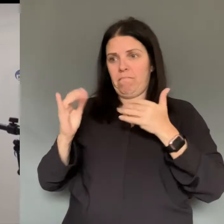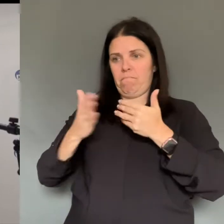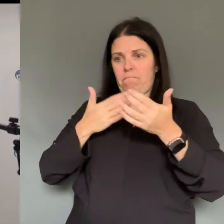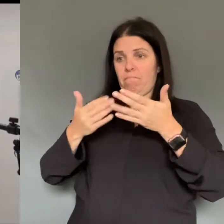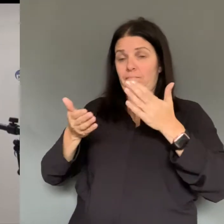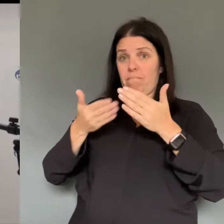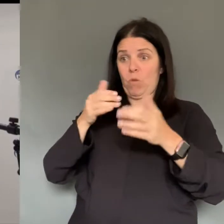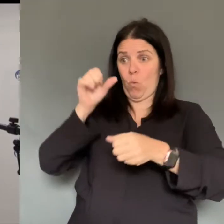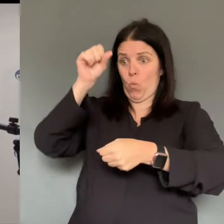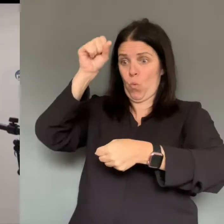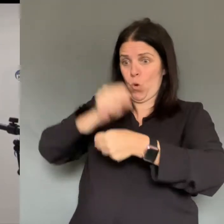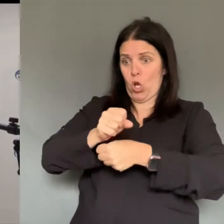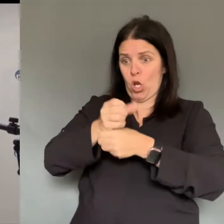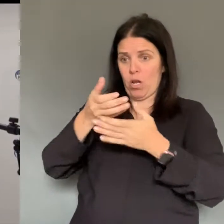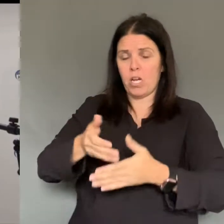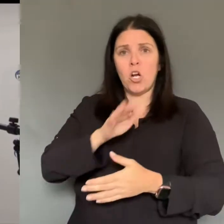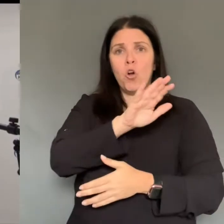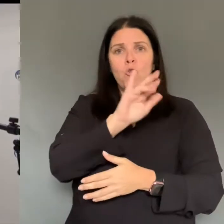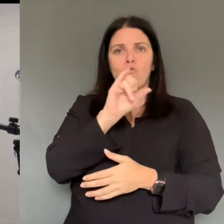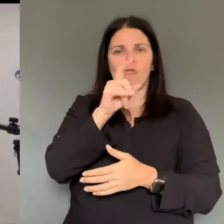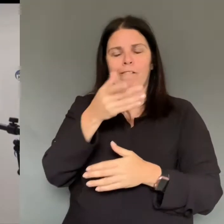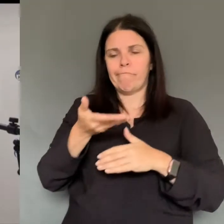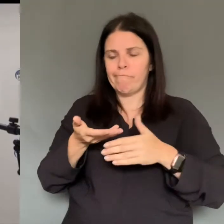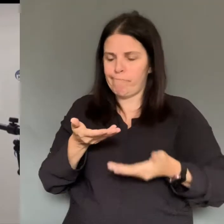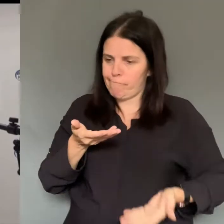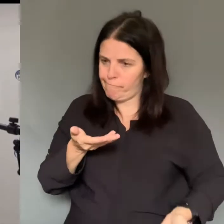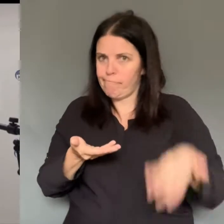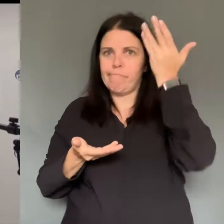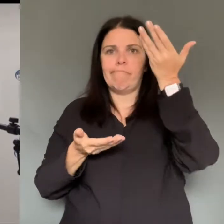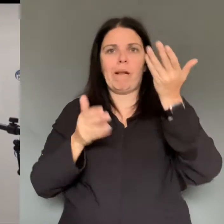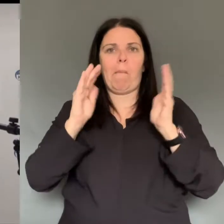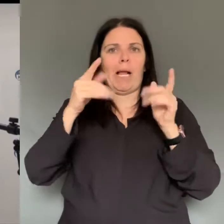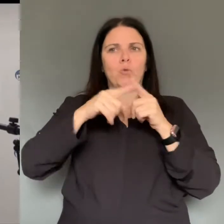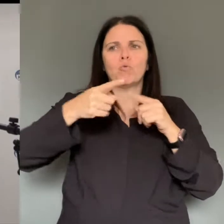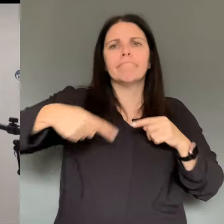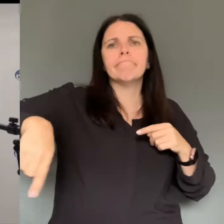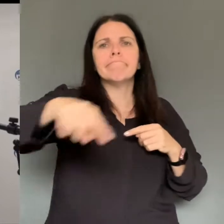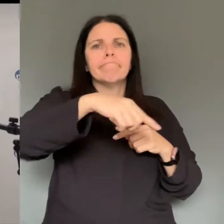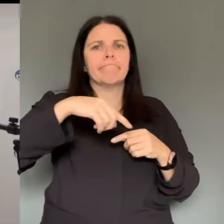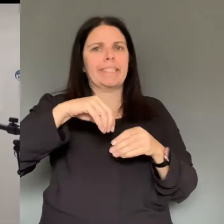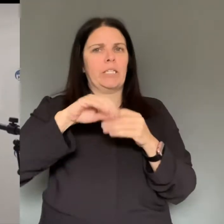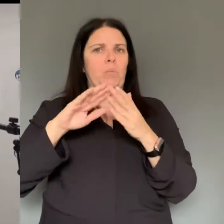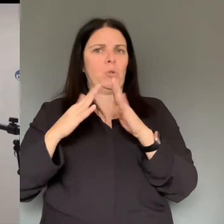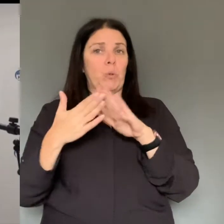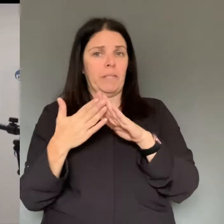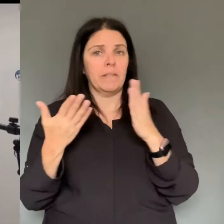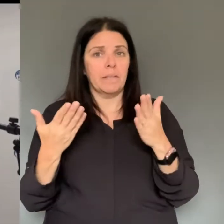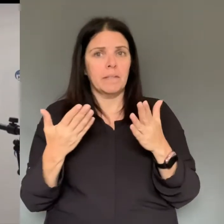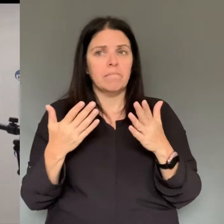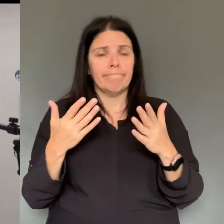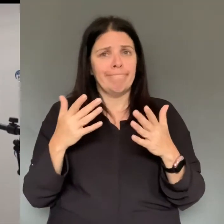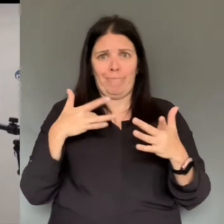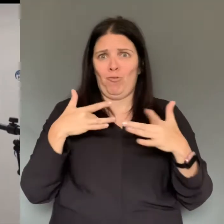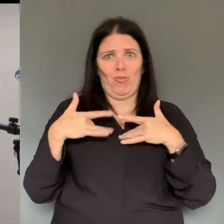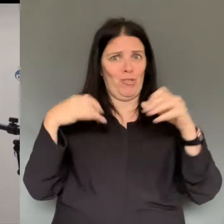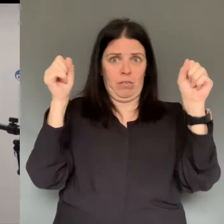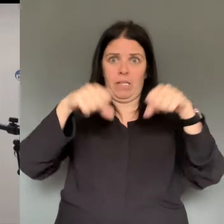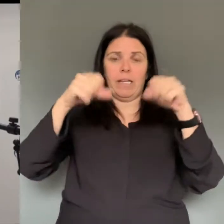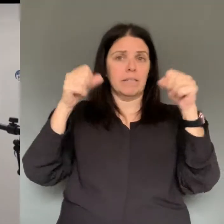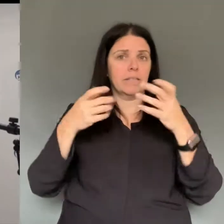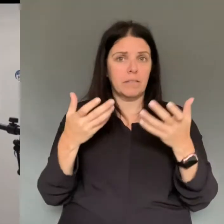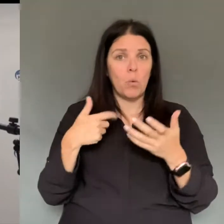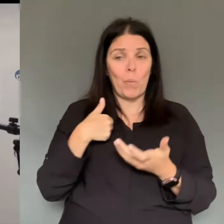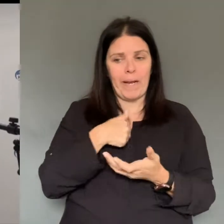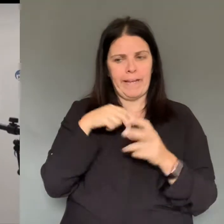second effect would be when they're sick, basically now they're out of the workforce, and now you have less people to care for the sick people in the